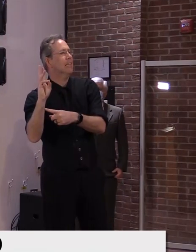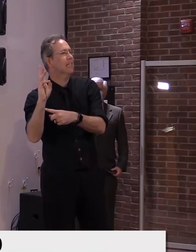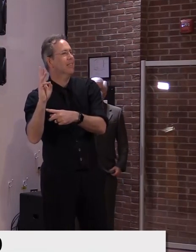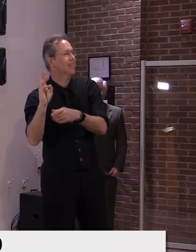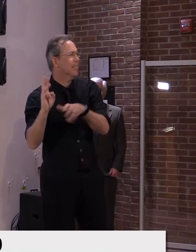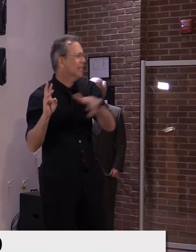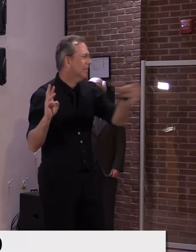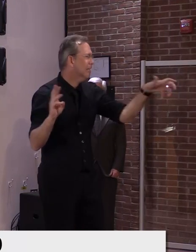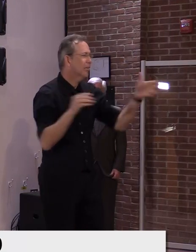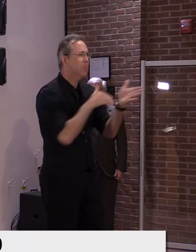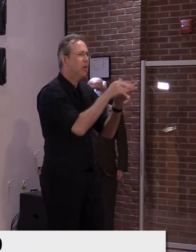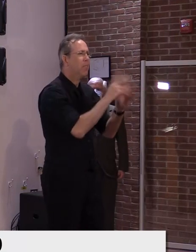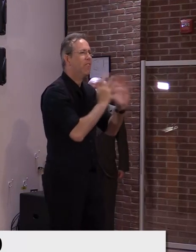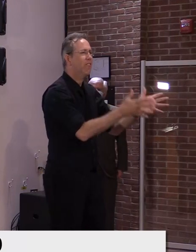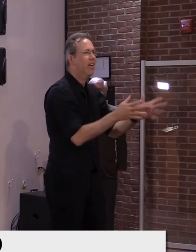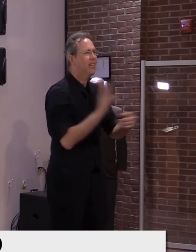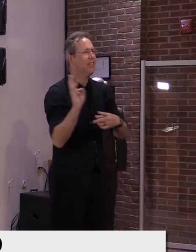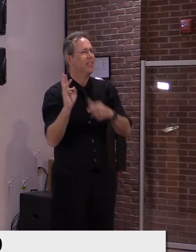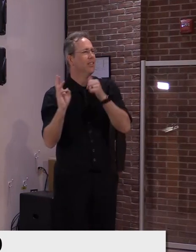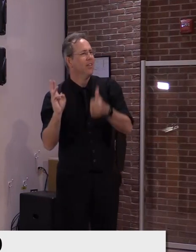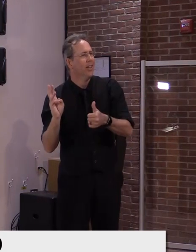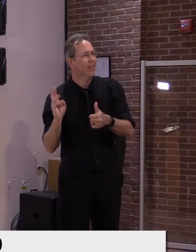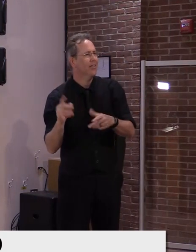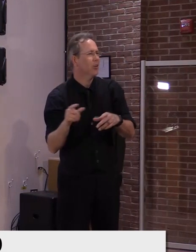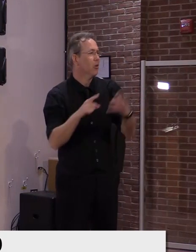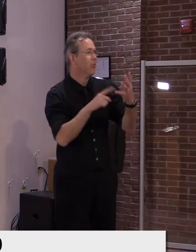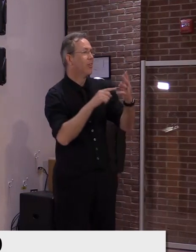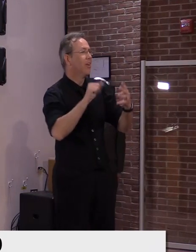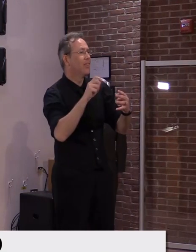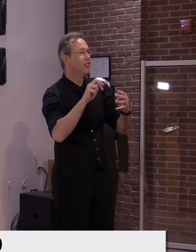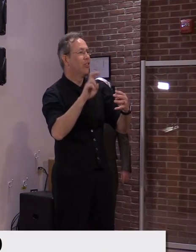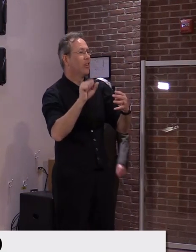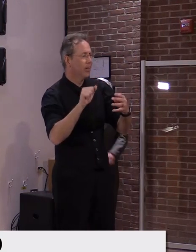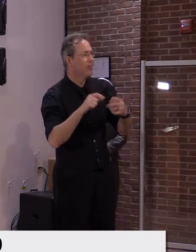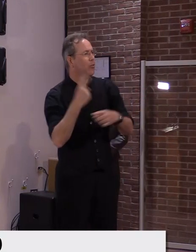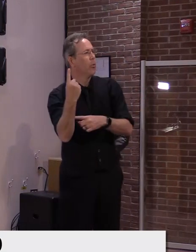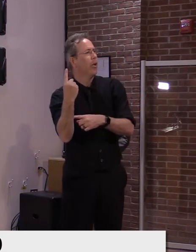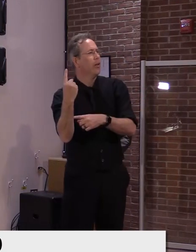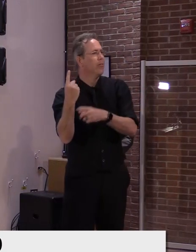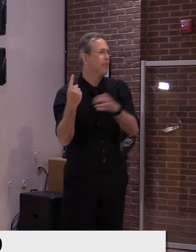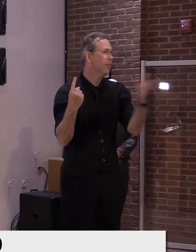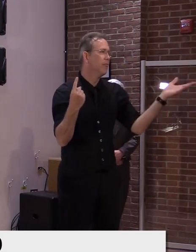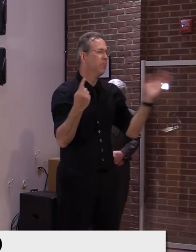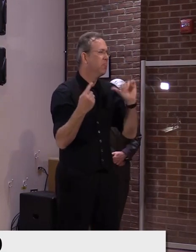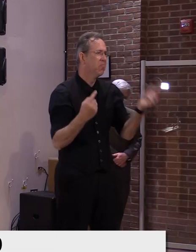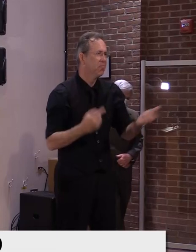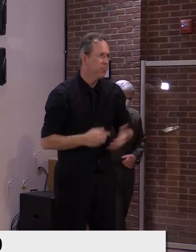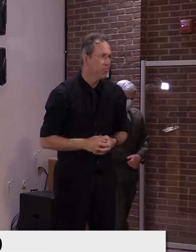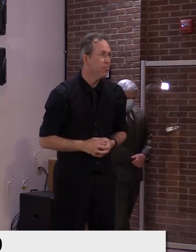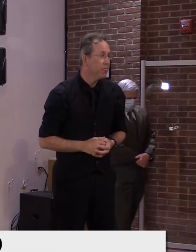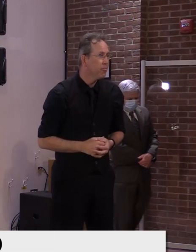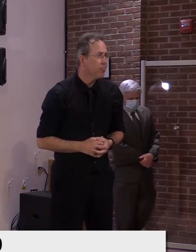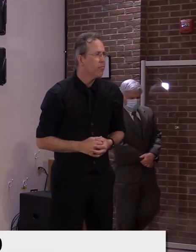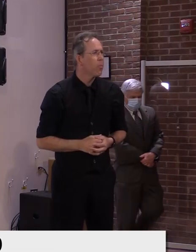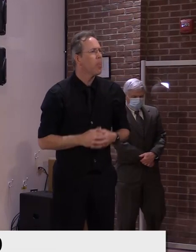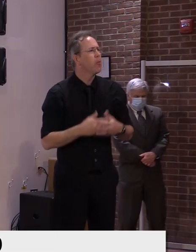at all of this, they will be cognizant of and be contemplating about the Johnson & Johnson.